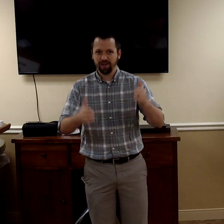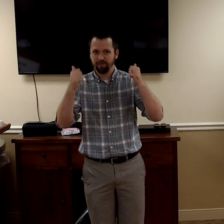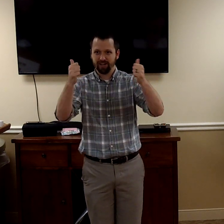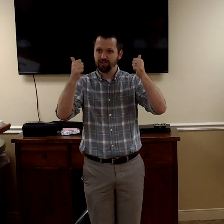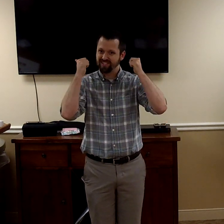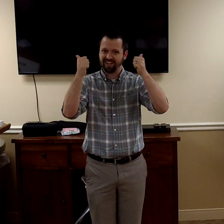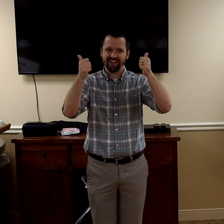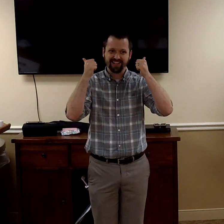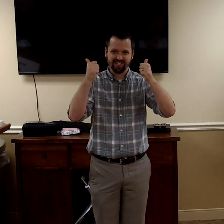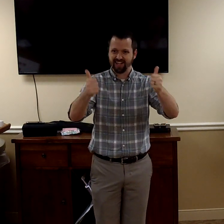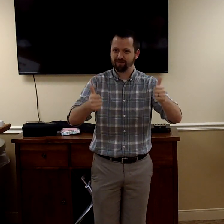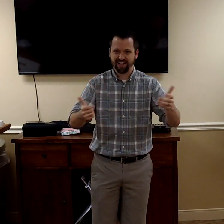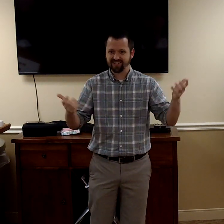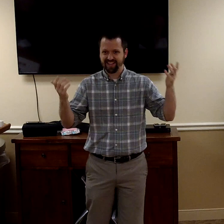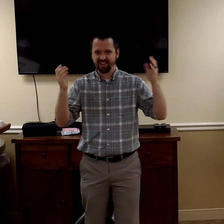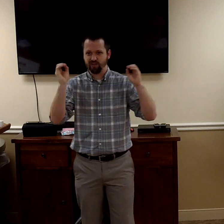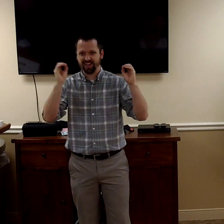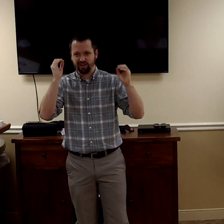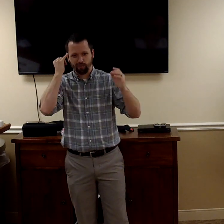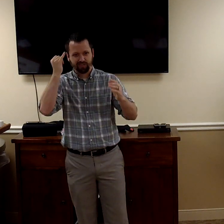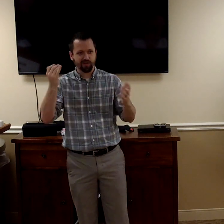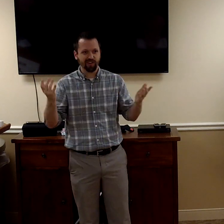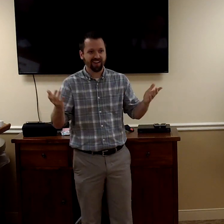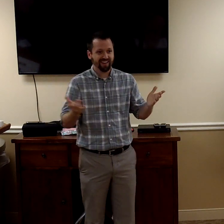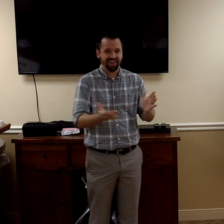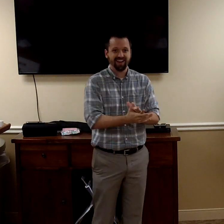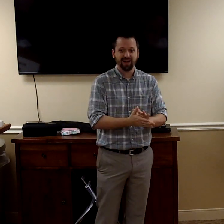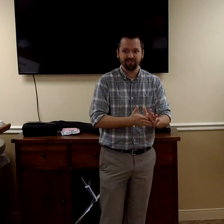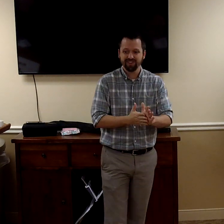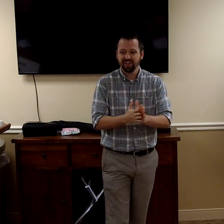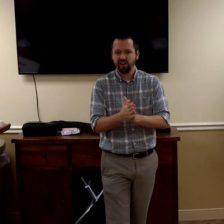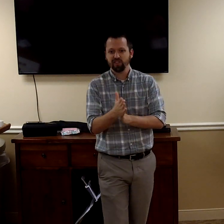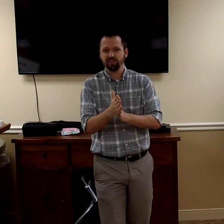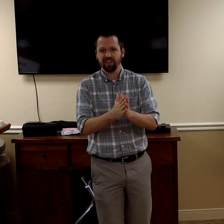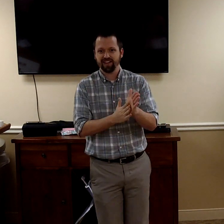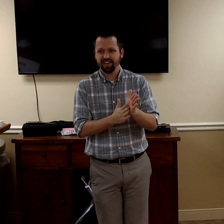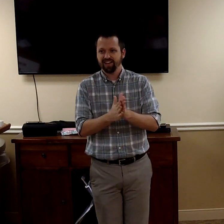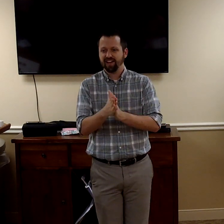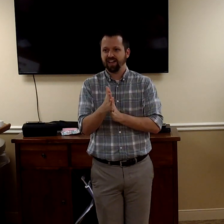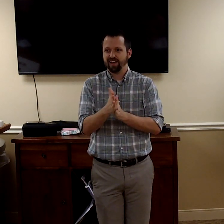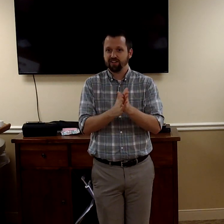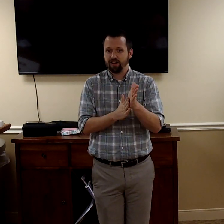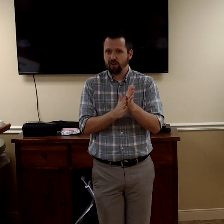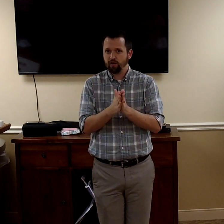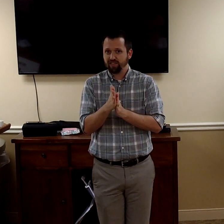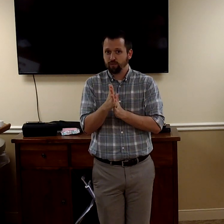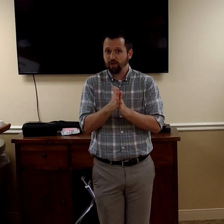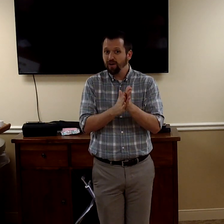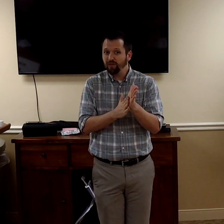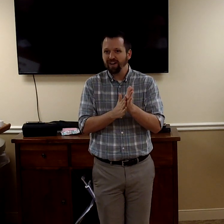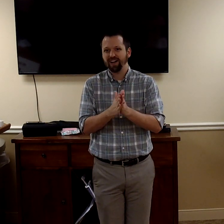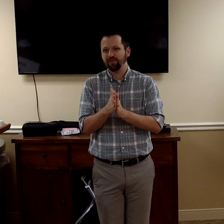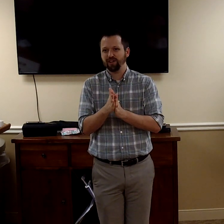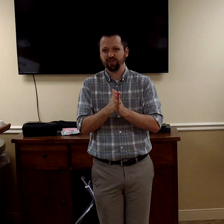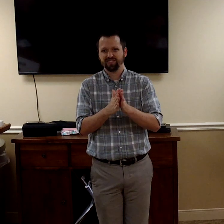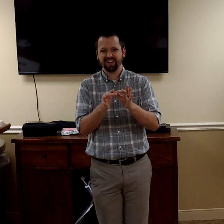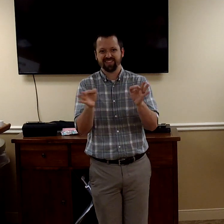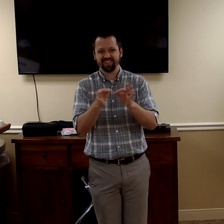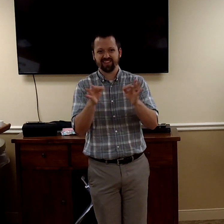Me gusta la leche. I mean, I just had no idea what was going on. All those el caro es rojo, all those sentences they teach